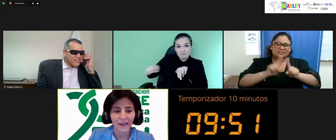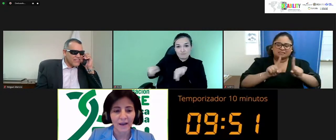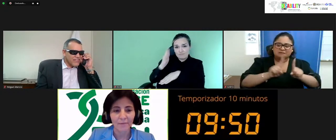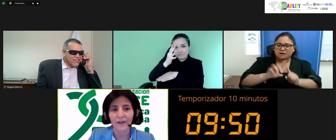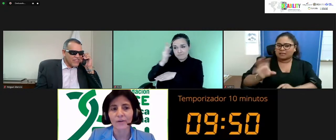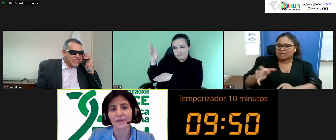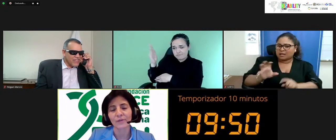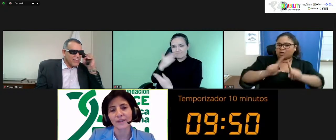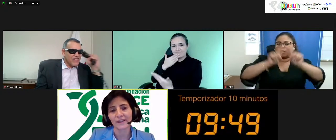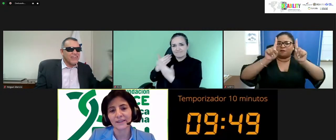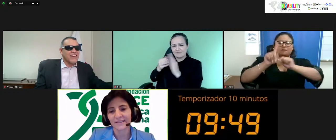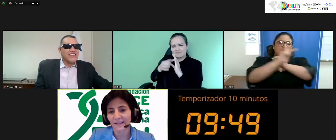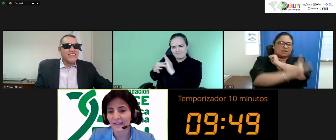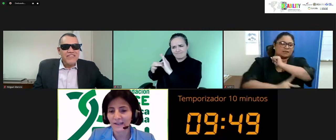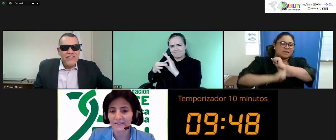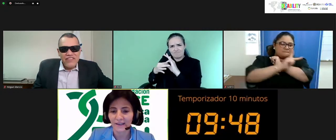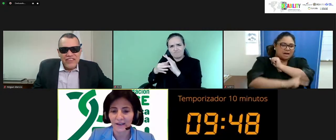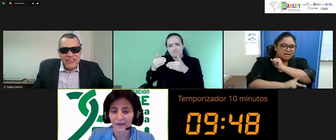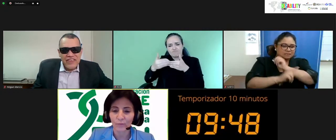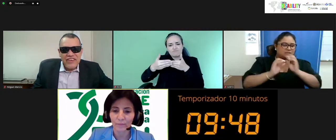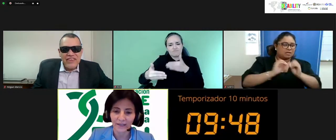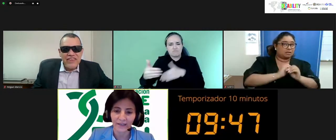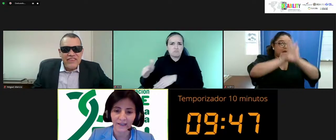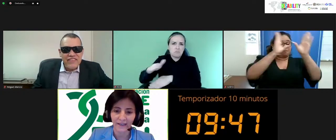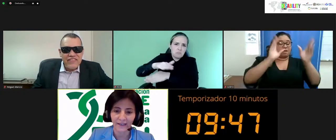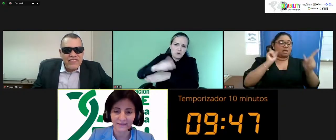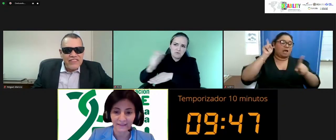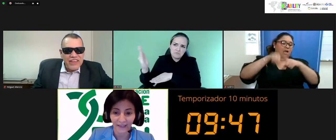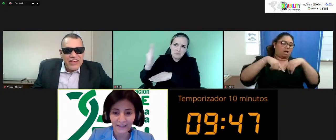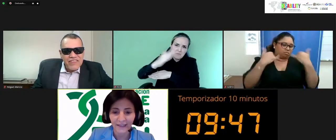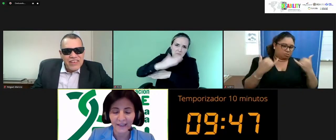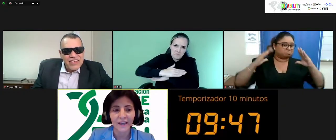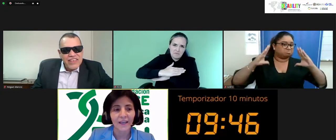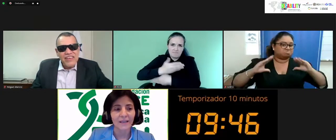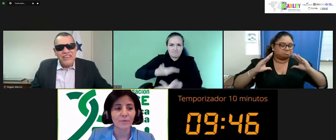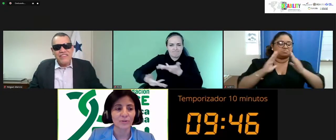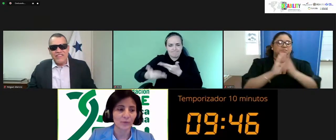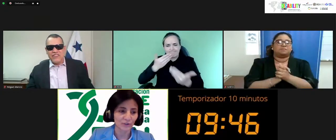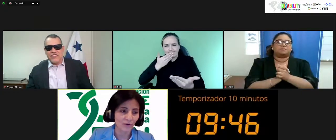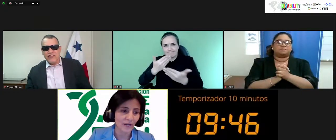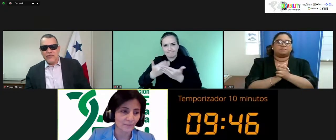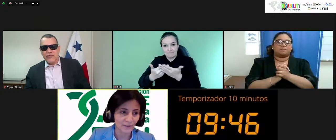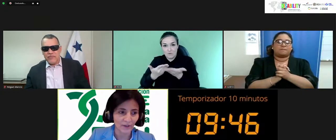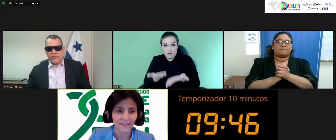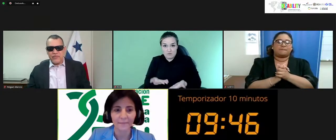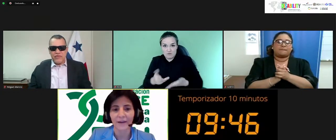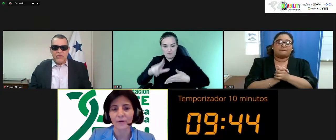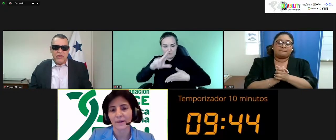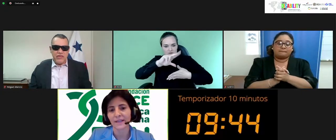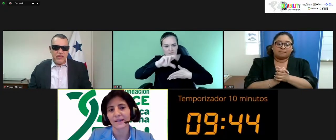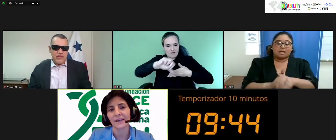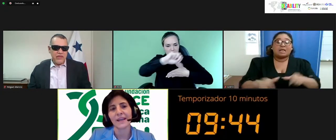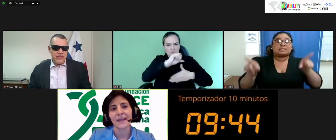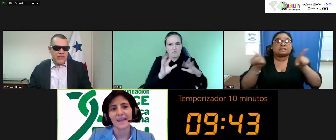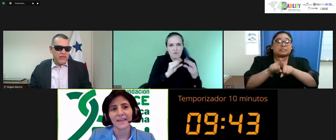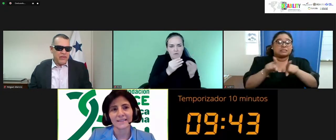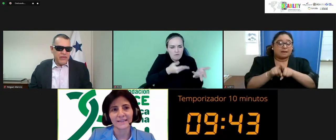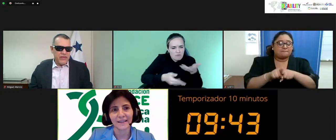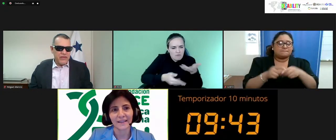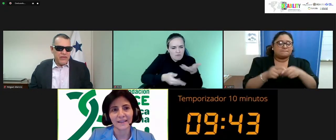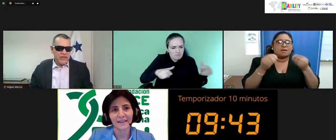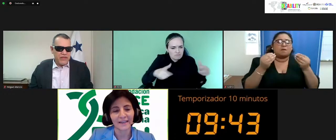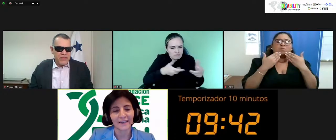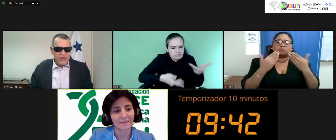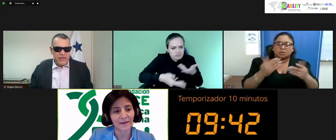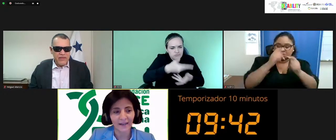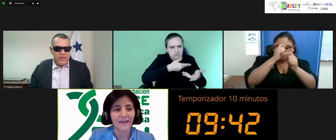different interventions that there would be along this day in this satellite summit and of course the people